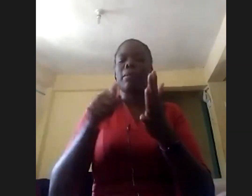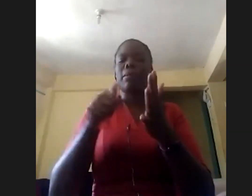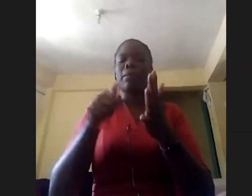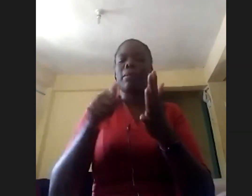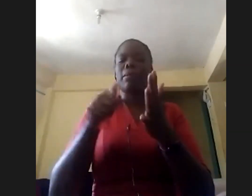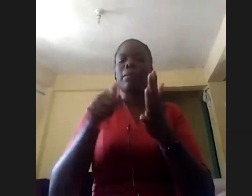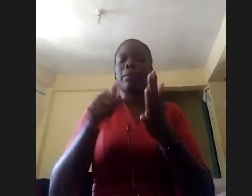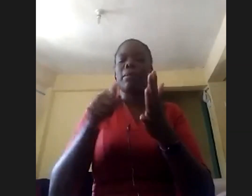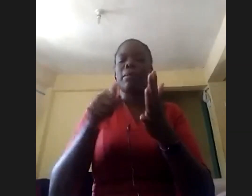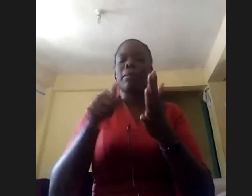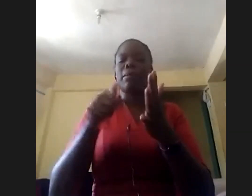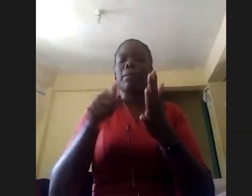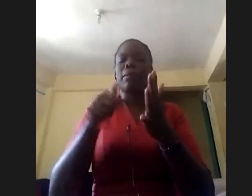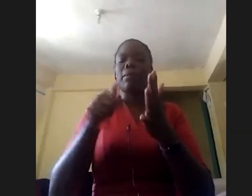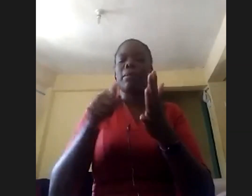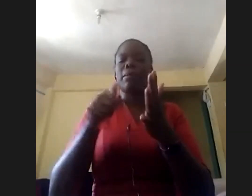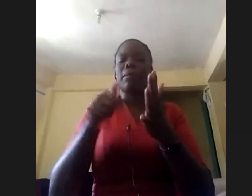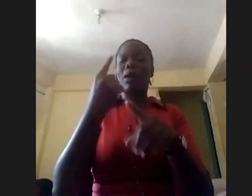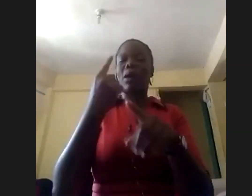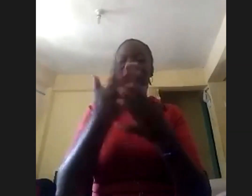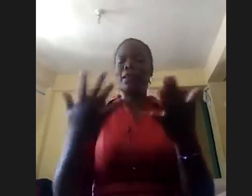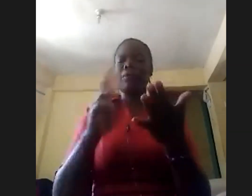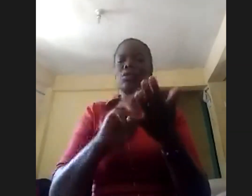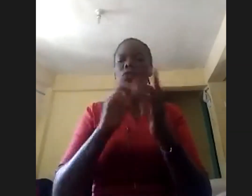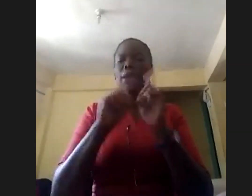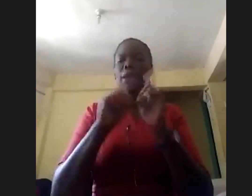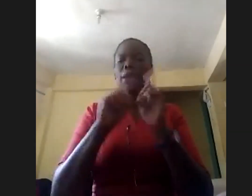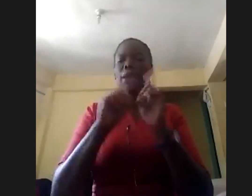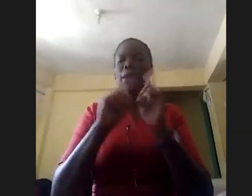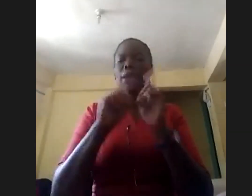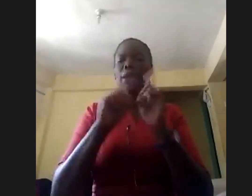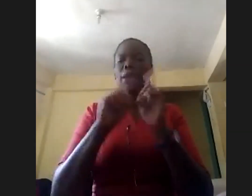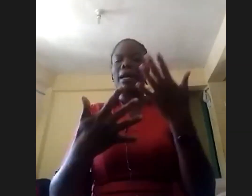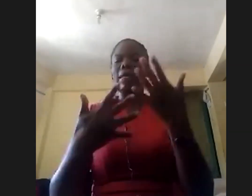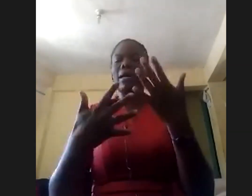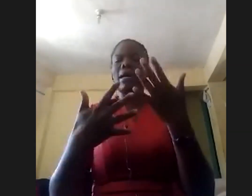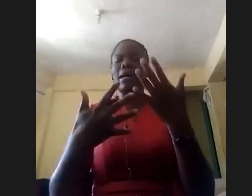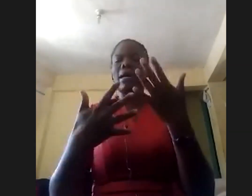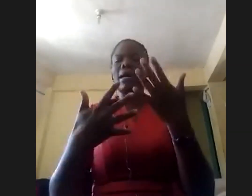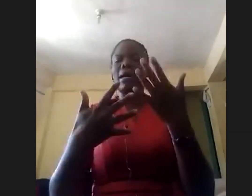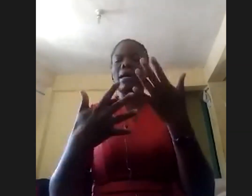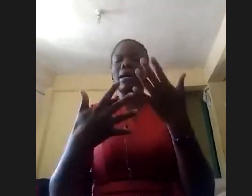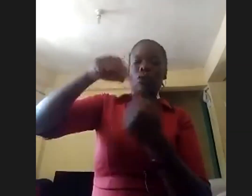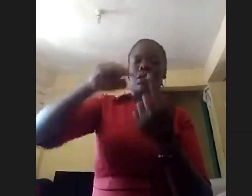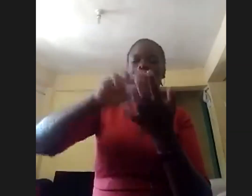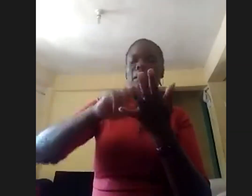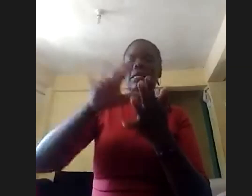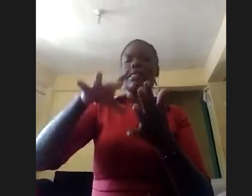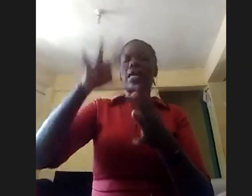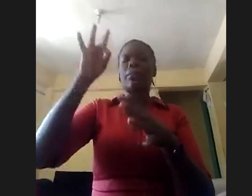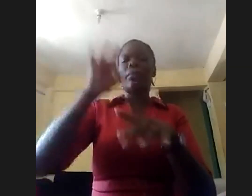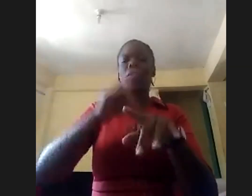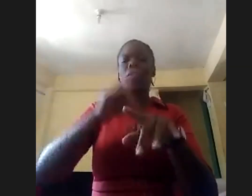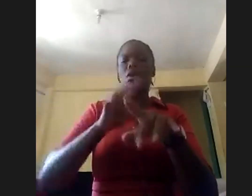thing, smoking will reduce your blood supply. You take longer to heal. So you see, it has